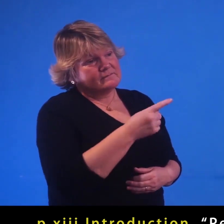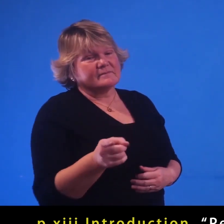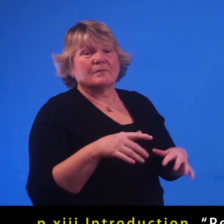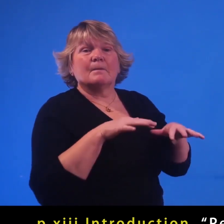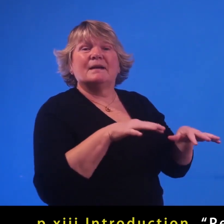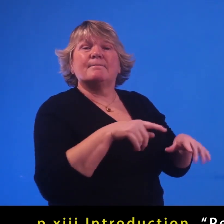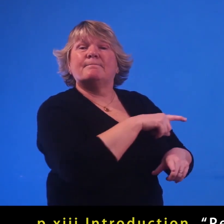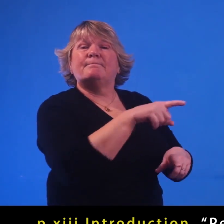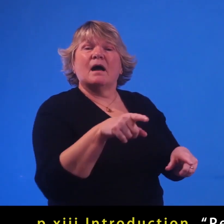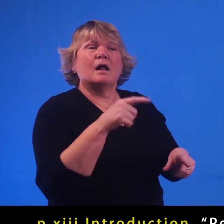Introduction.